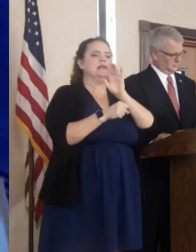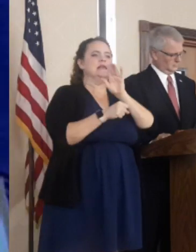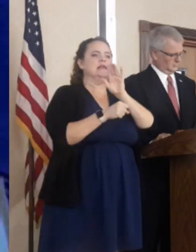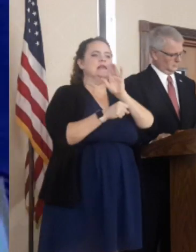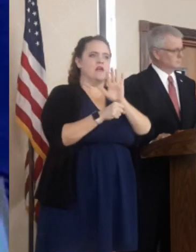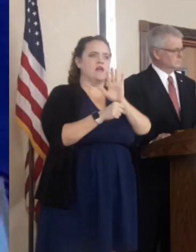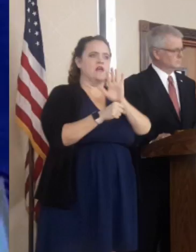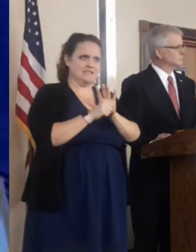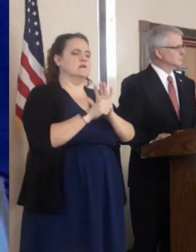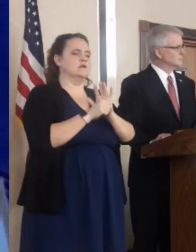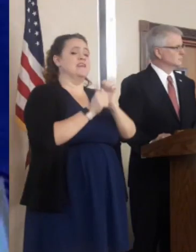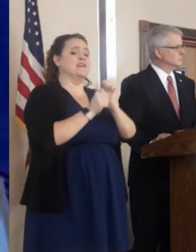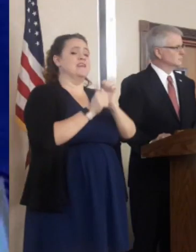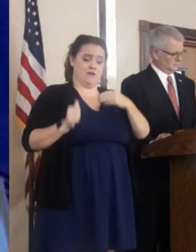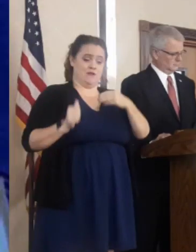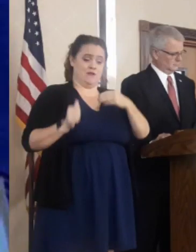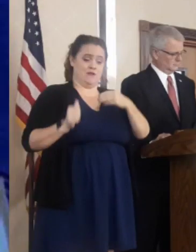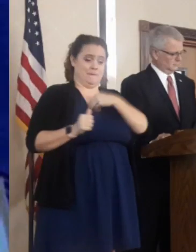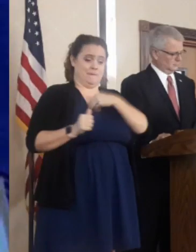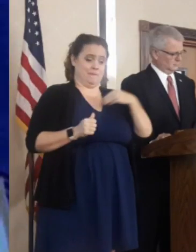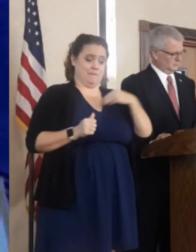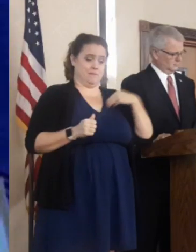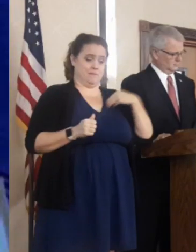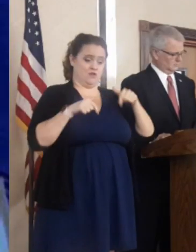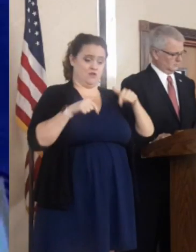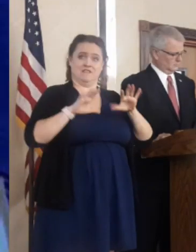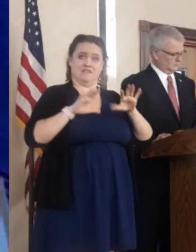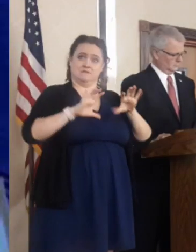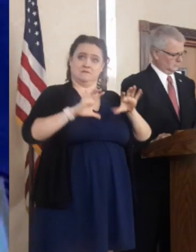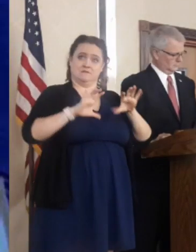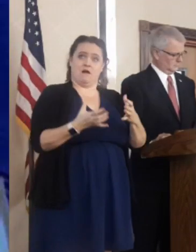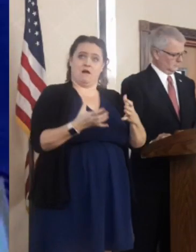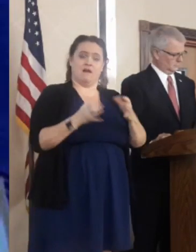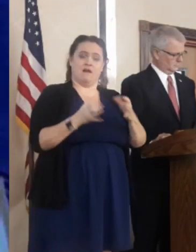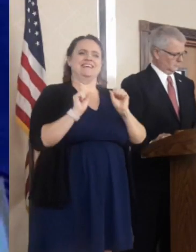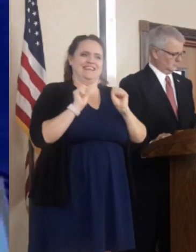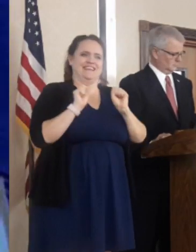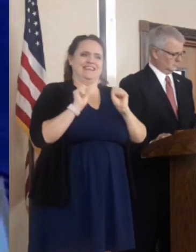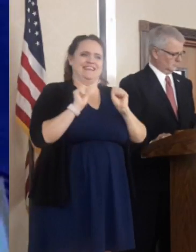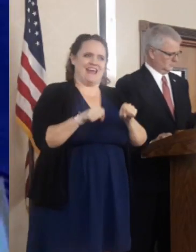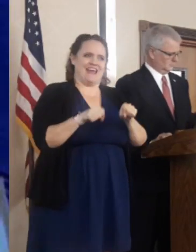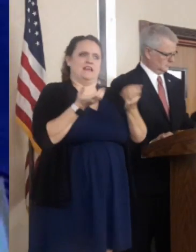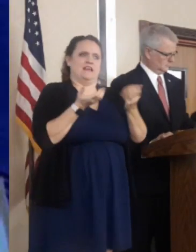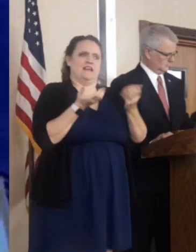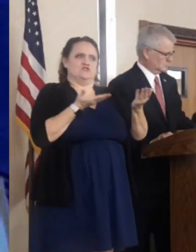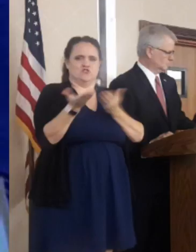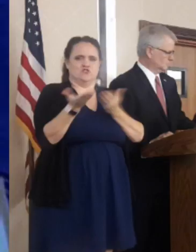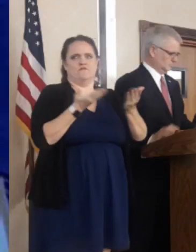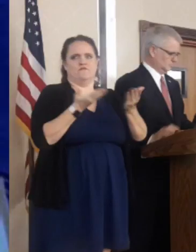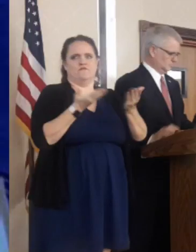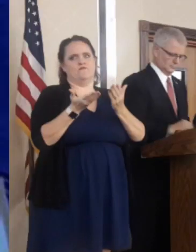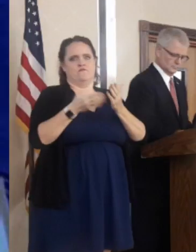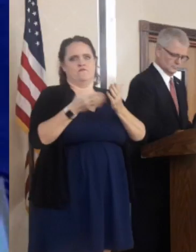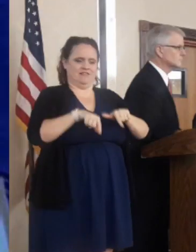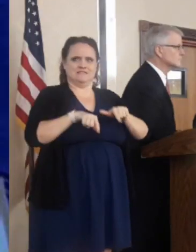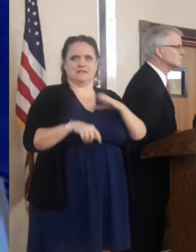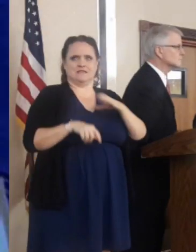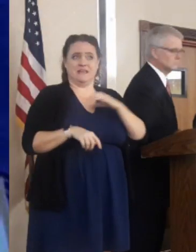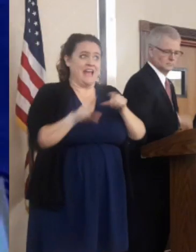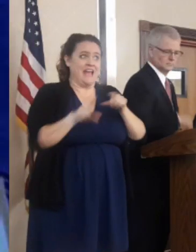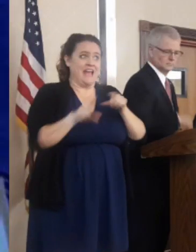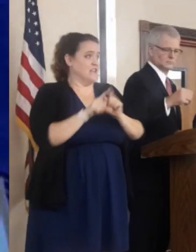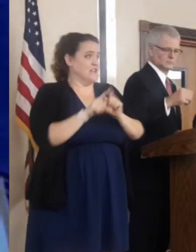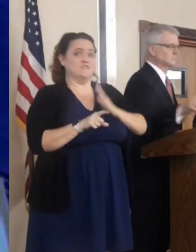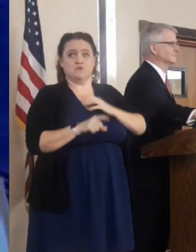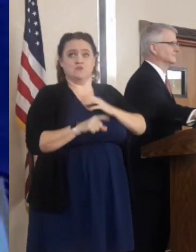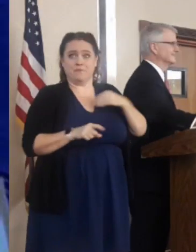this body can serve on this committee as an official member, business cards, letterhead, the whole